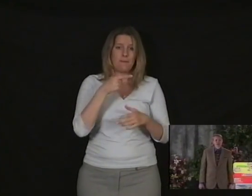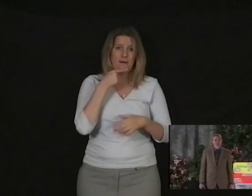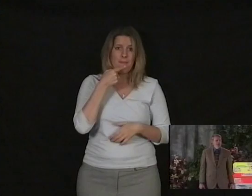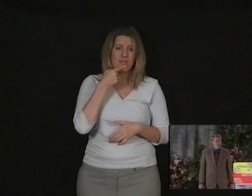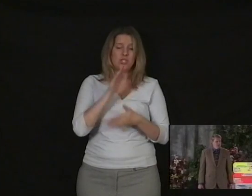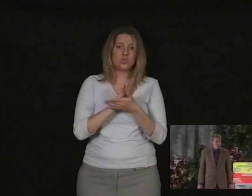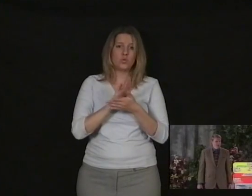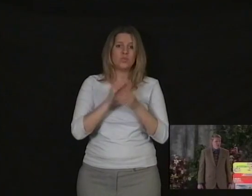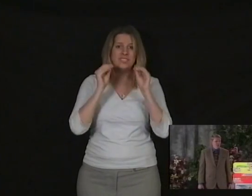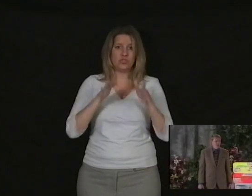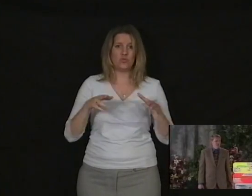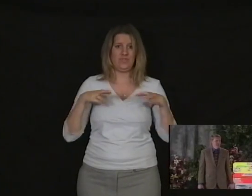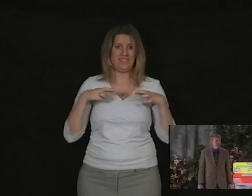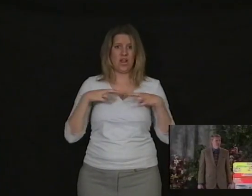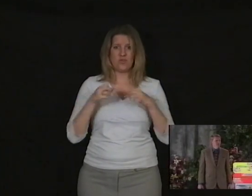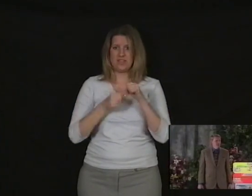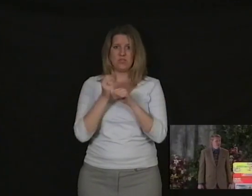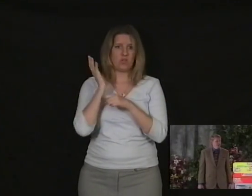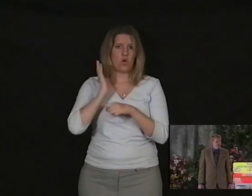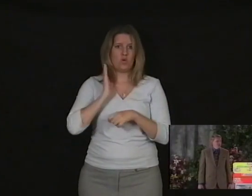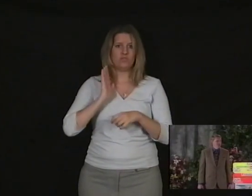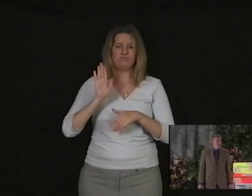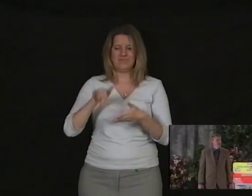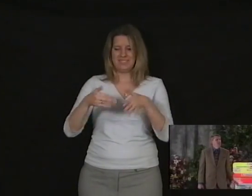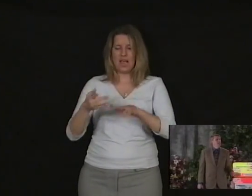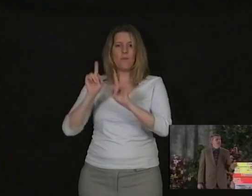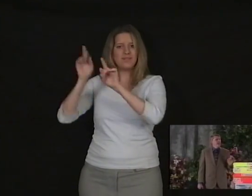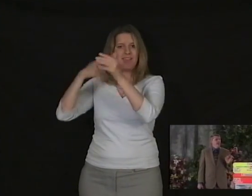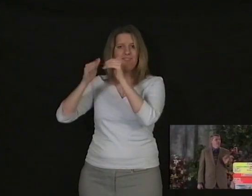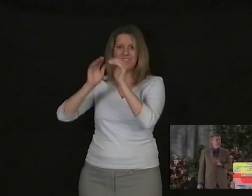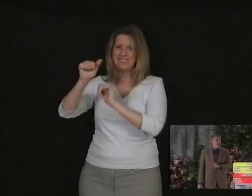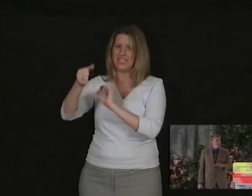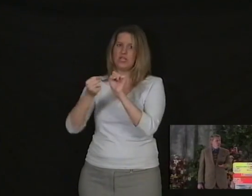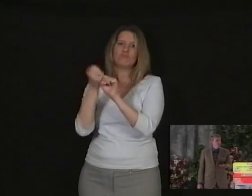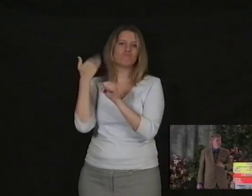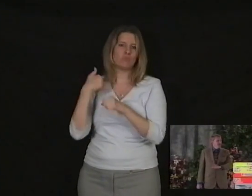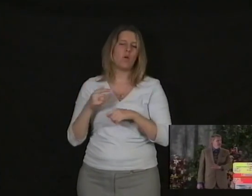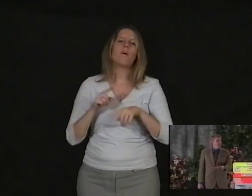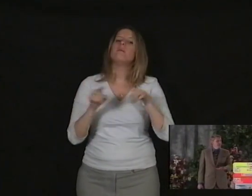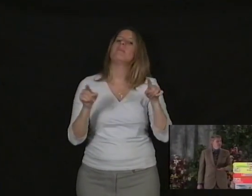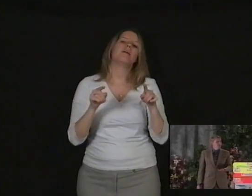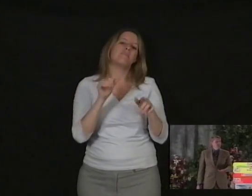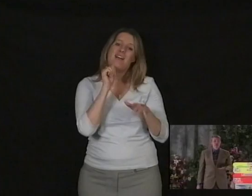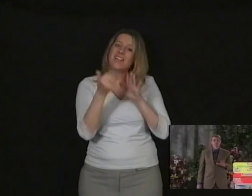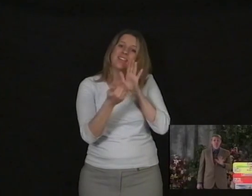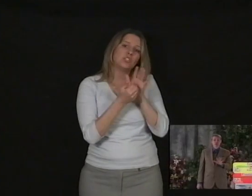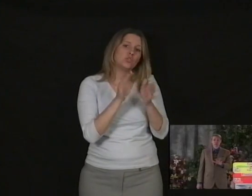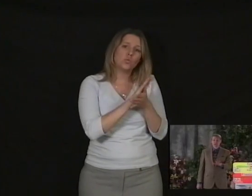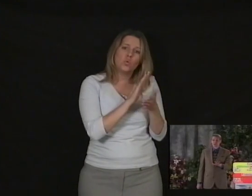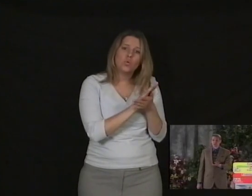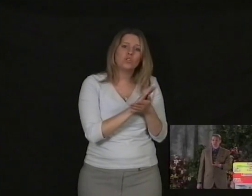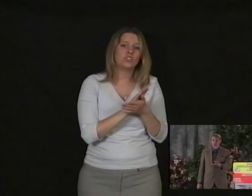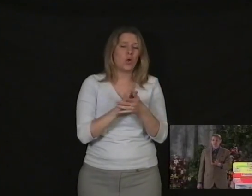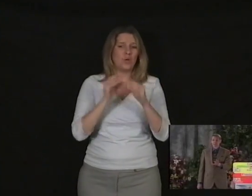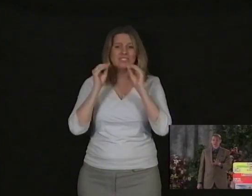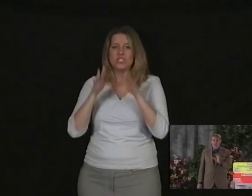public school teacher and retired years ago. She's been in heaven for 10 years now. I'm not against the schools, I'm not against the teachers, but folks, the